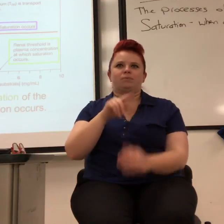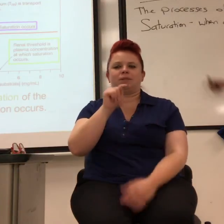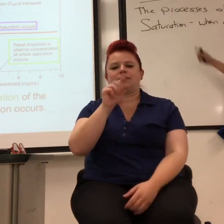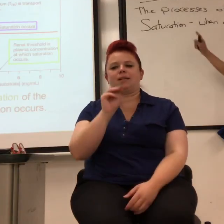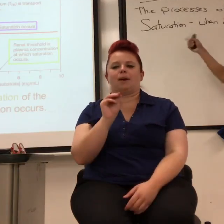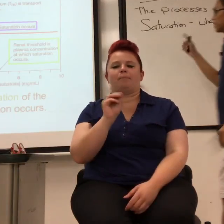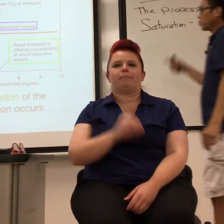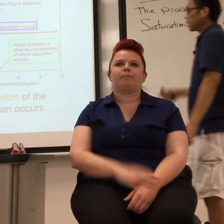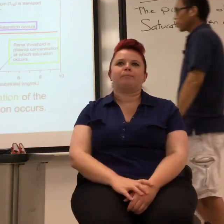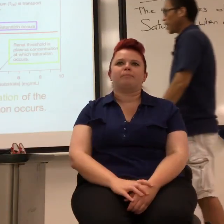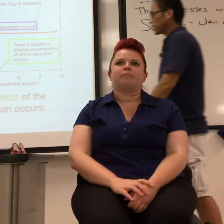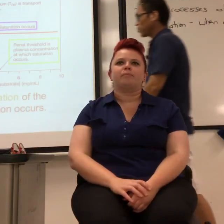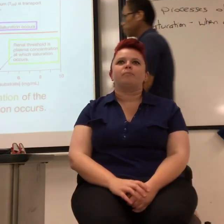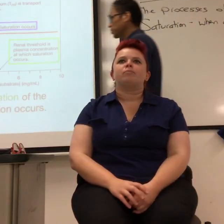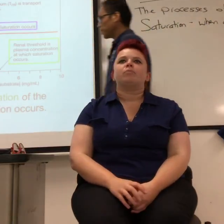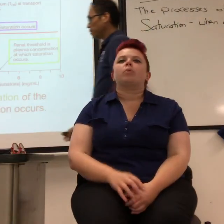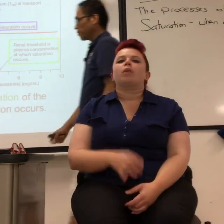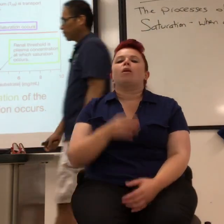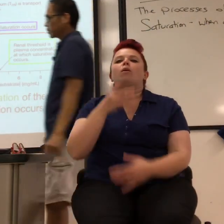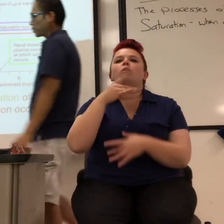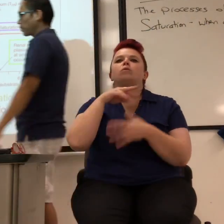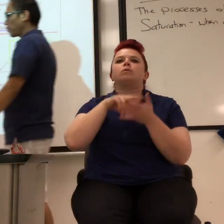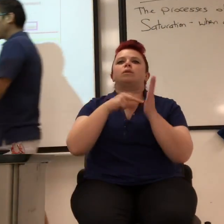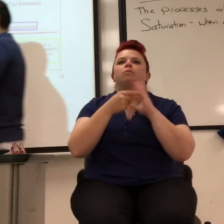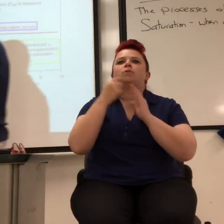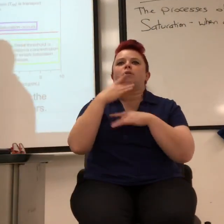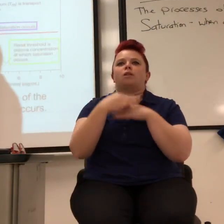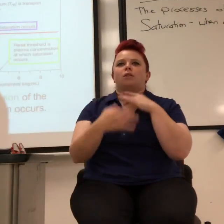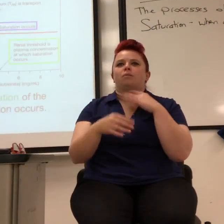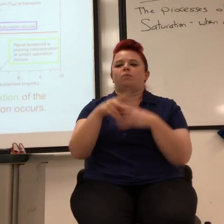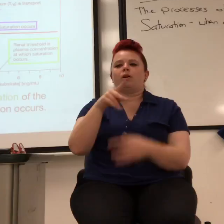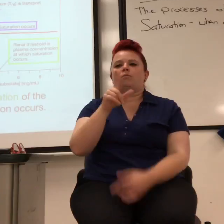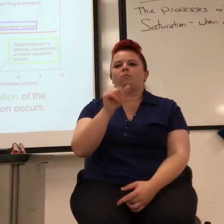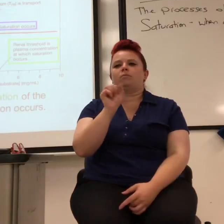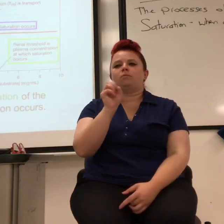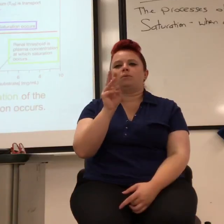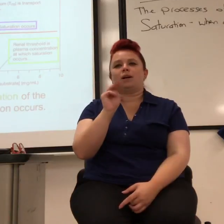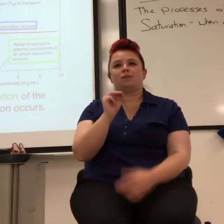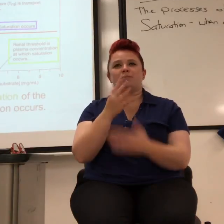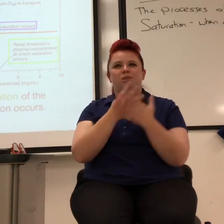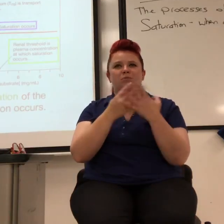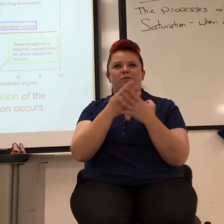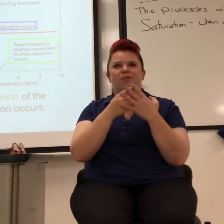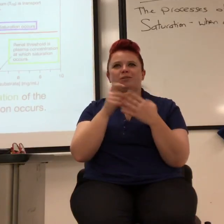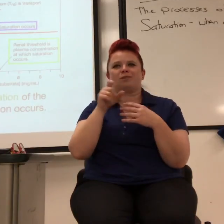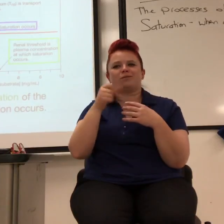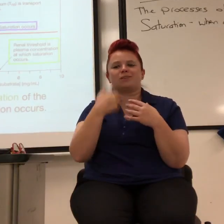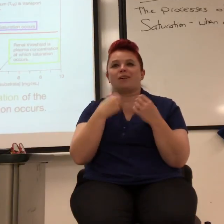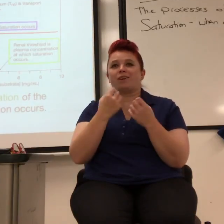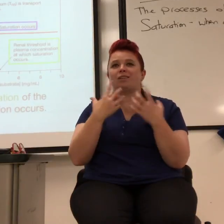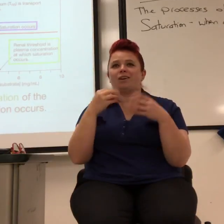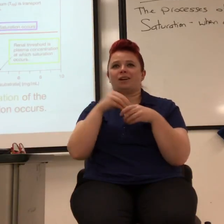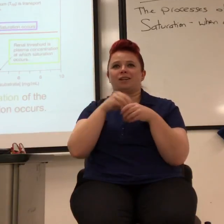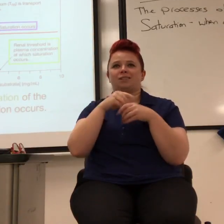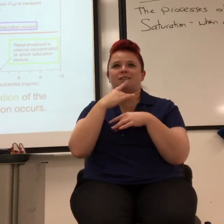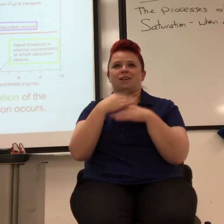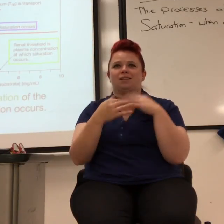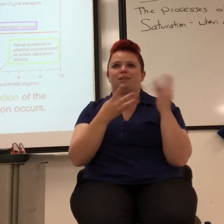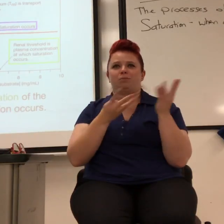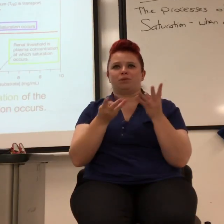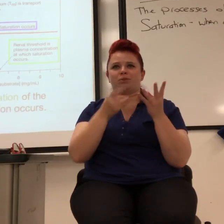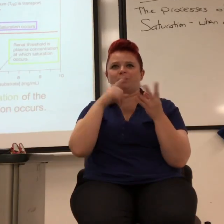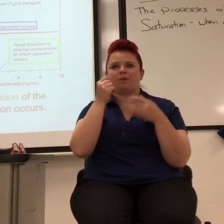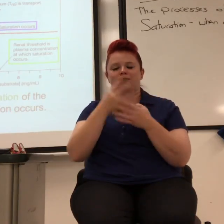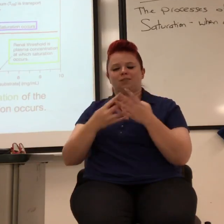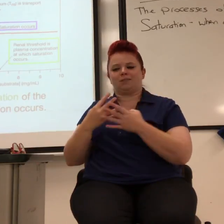So that means in the blood plasma which is being filtered, there must be a lot of that substance in the bloodstream if it's getting all filtered